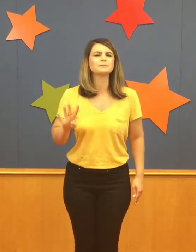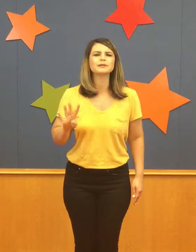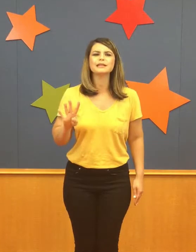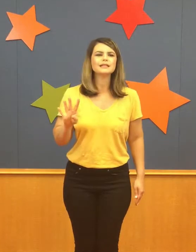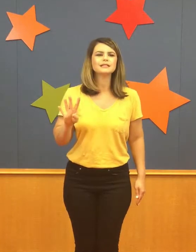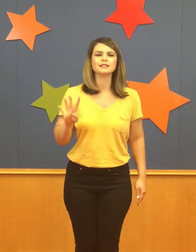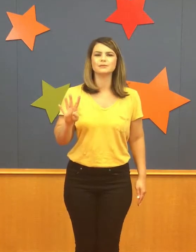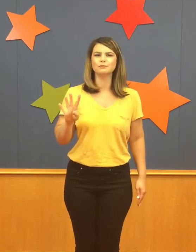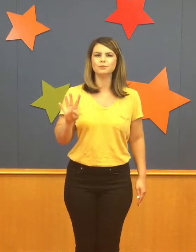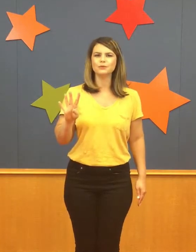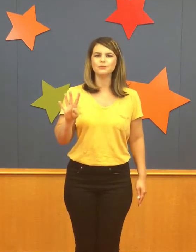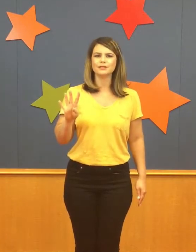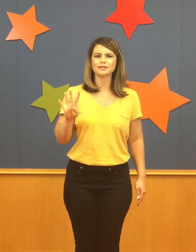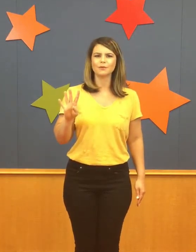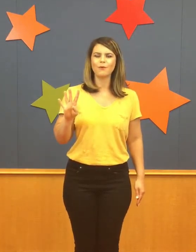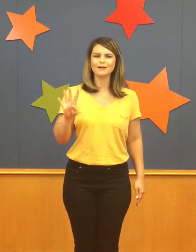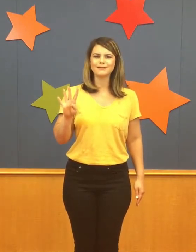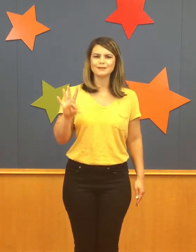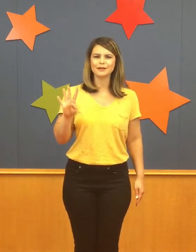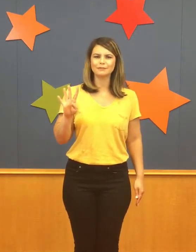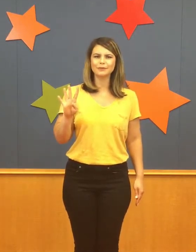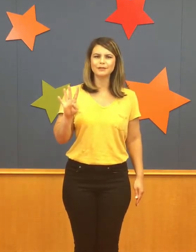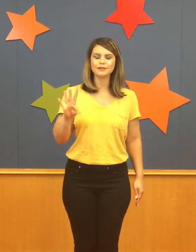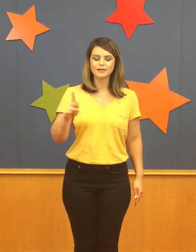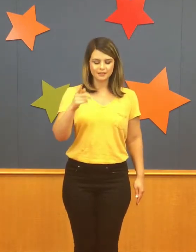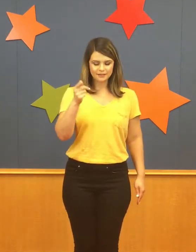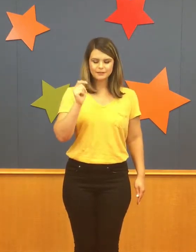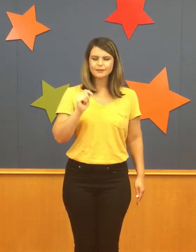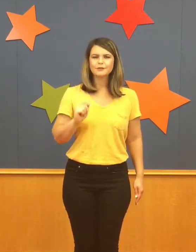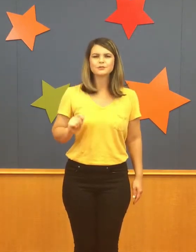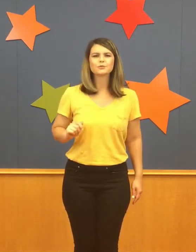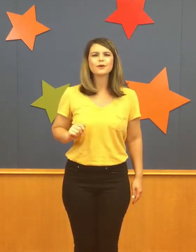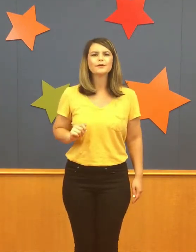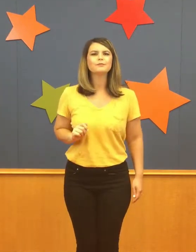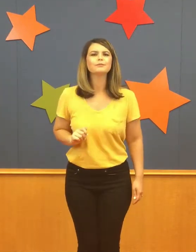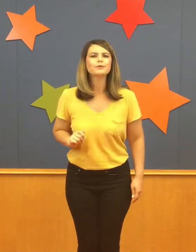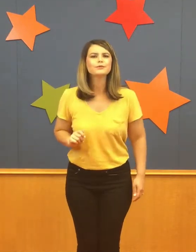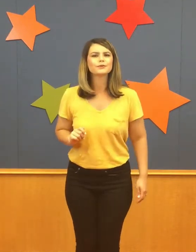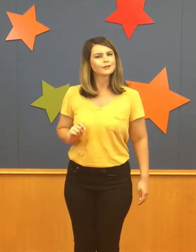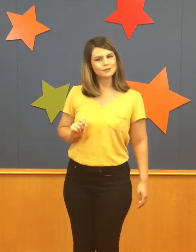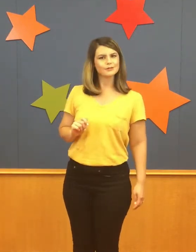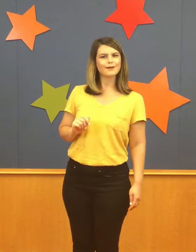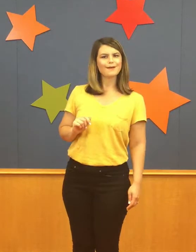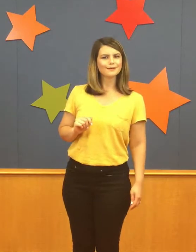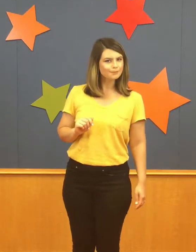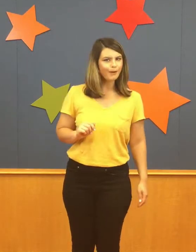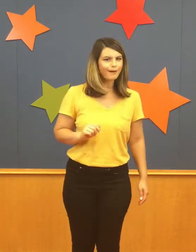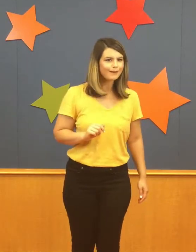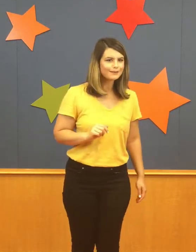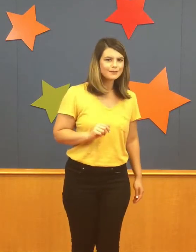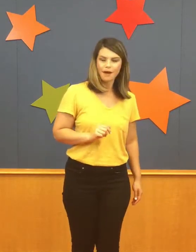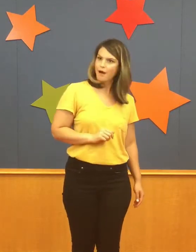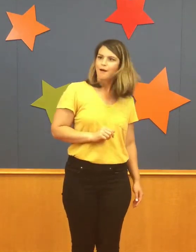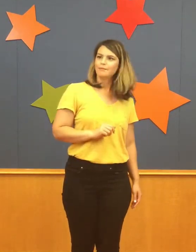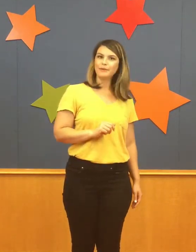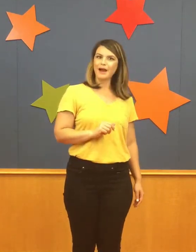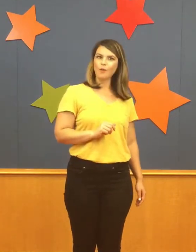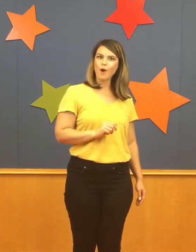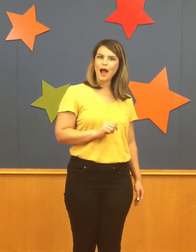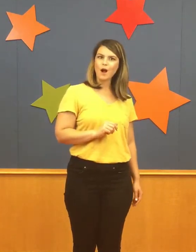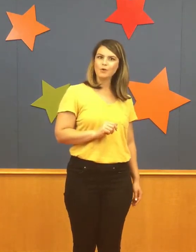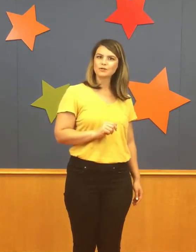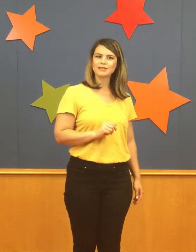as splendid boots as the ones in the book. There was 1 boot for each of Dog's paws.